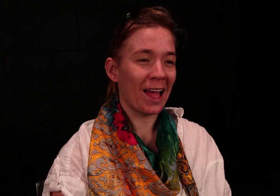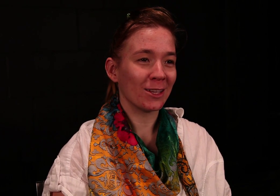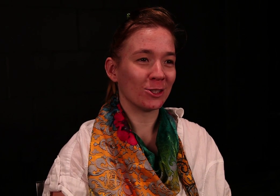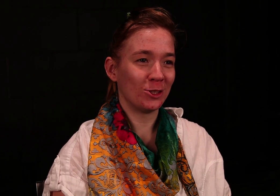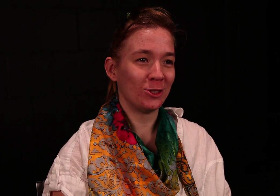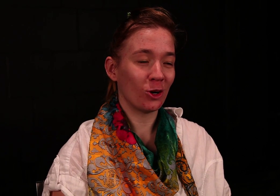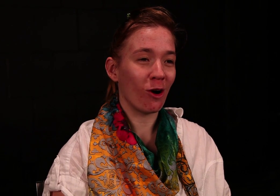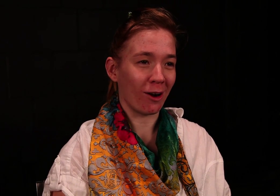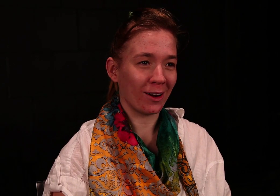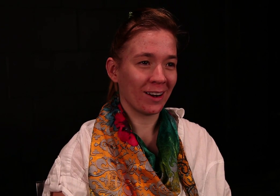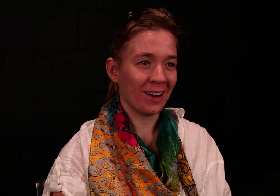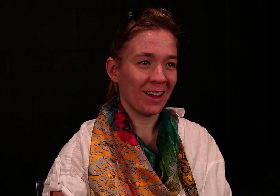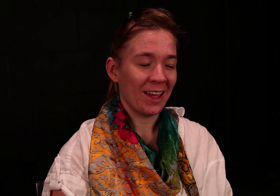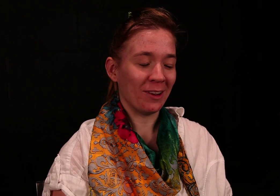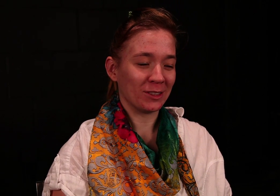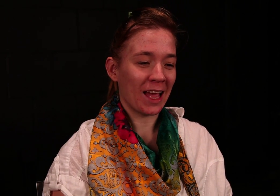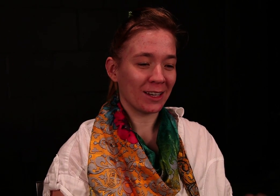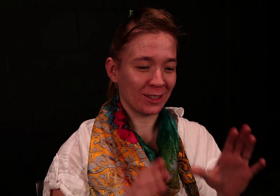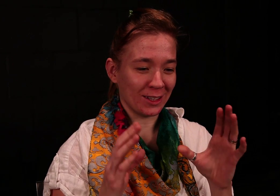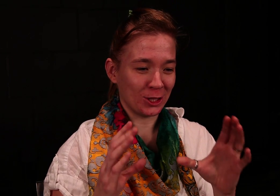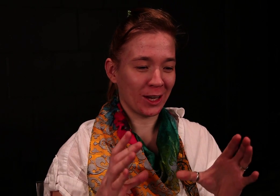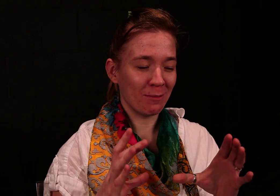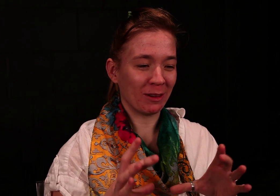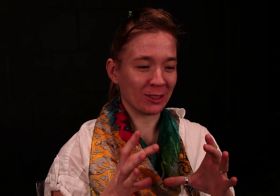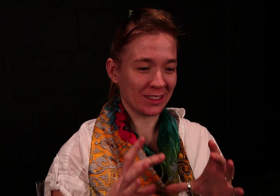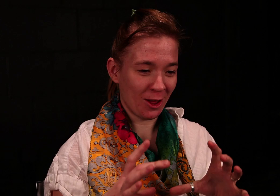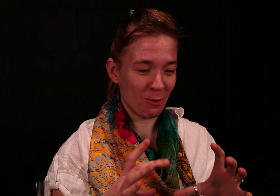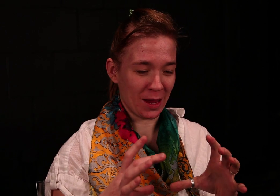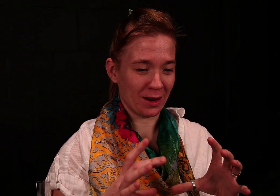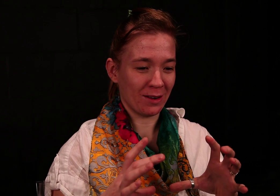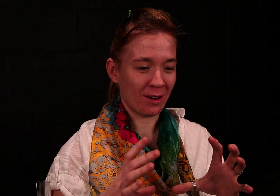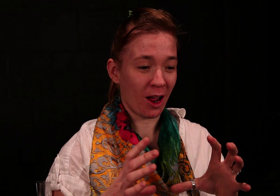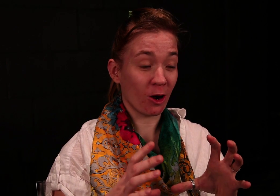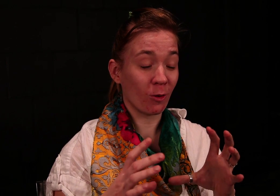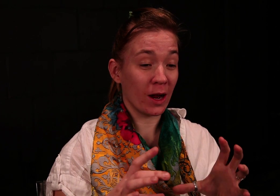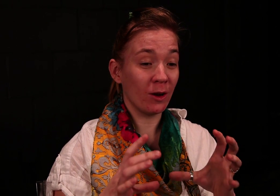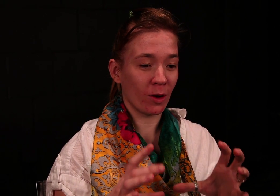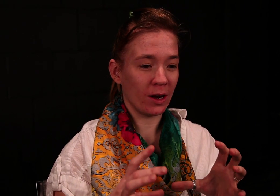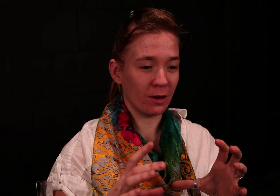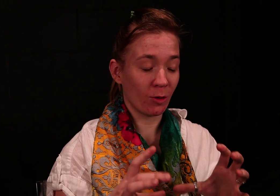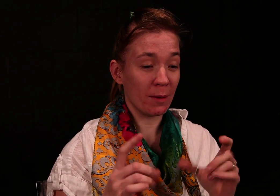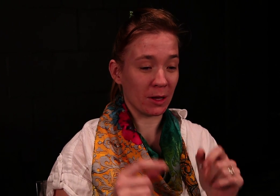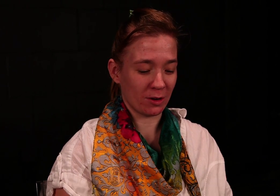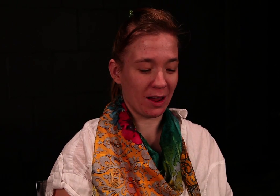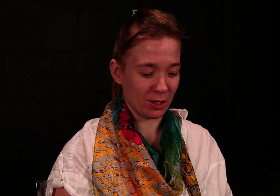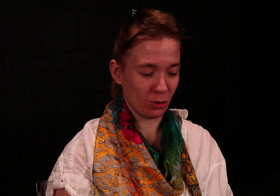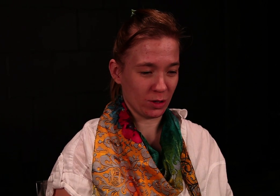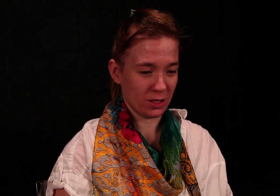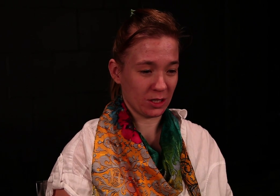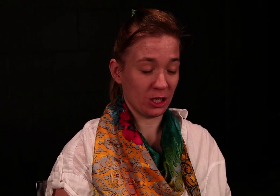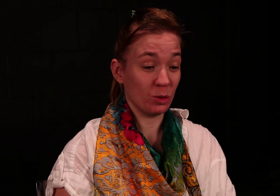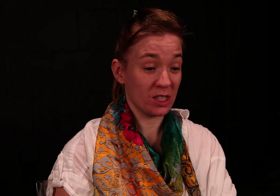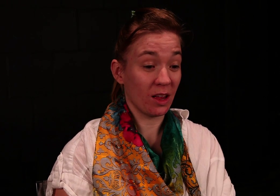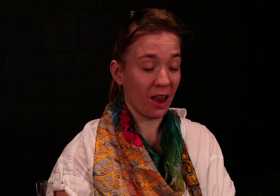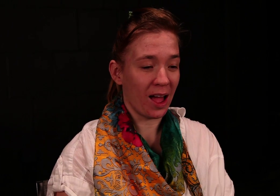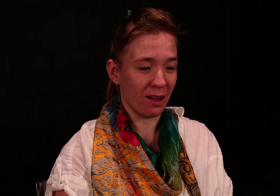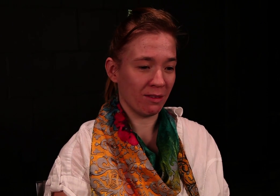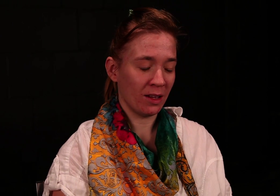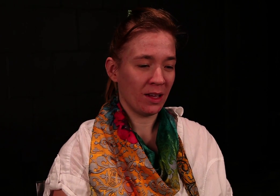glass jar. It was actually a shape of a snowman. Our great-great-grandmother gave it to us. She was still alive.